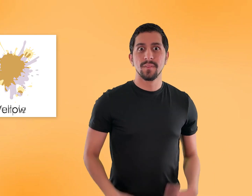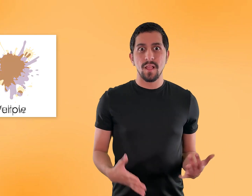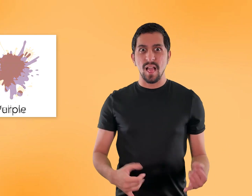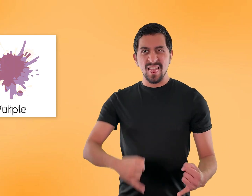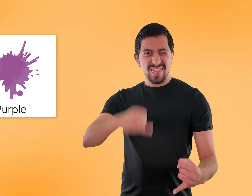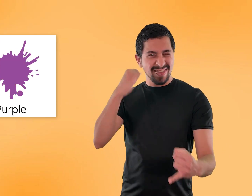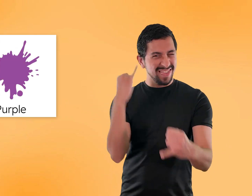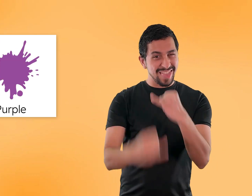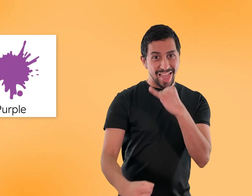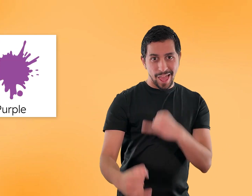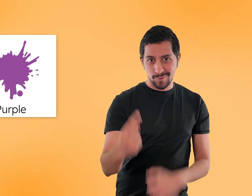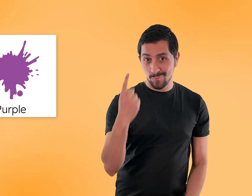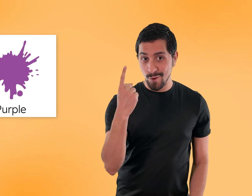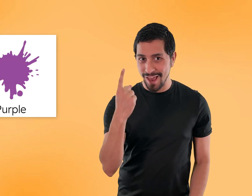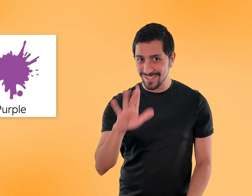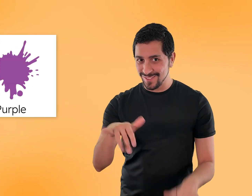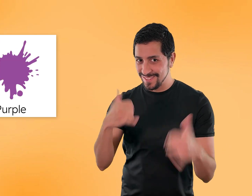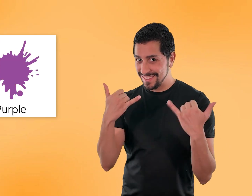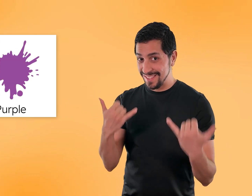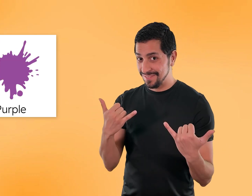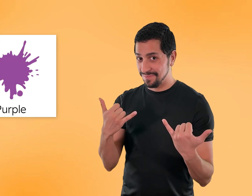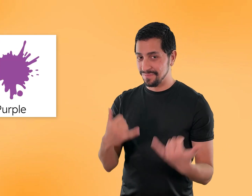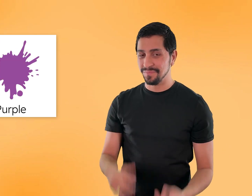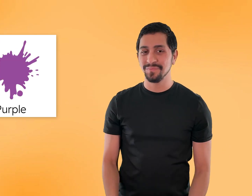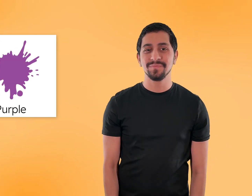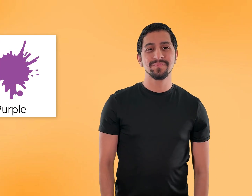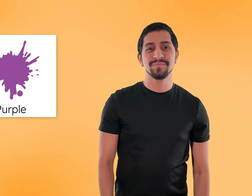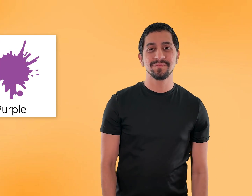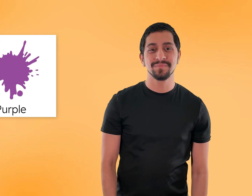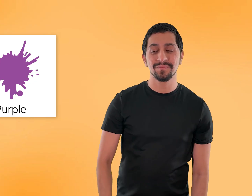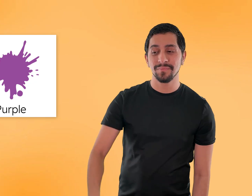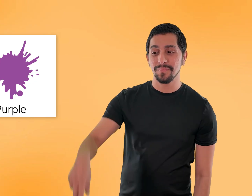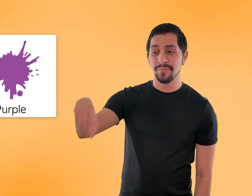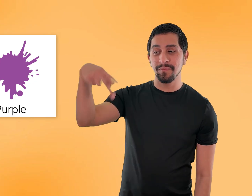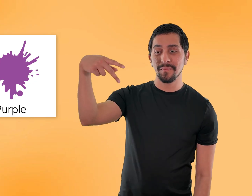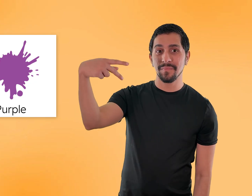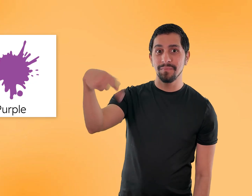The last one we are doing here today is purple.